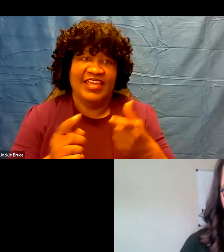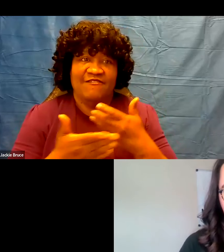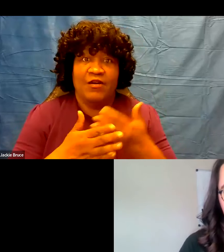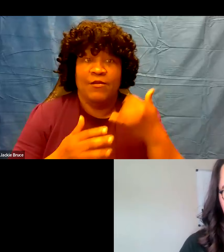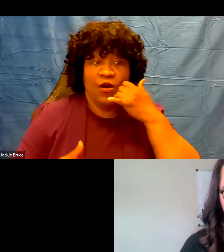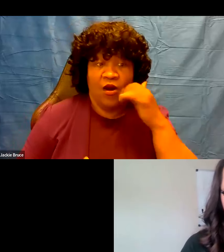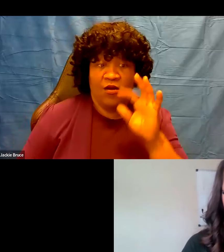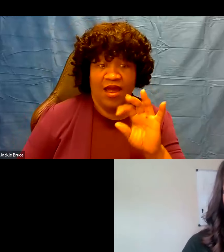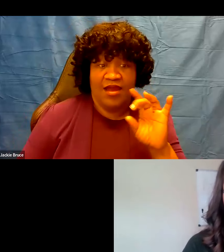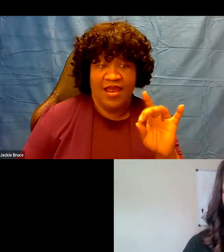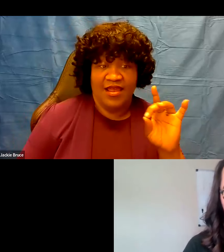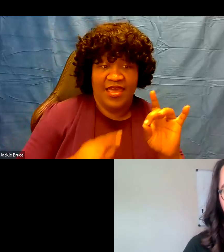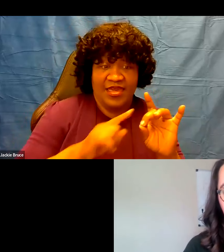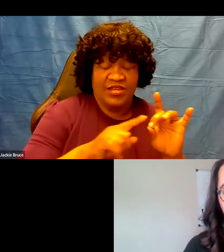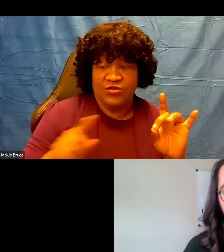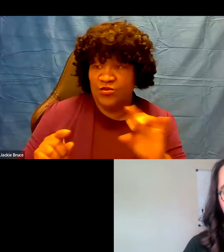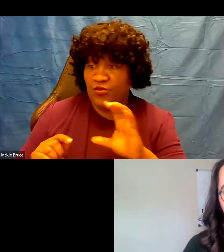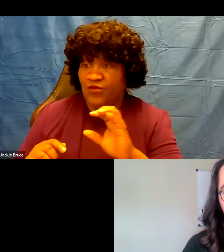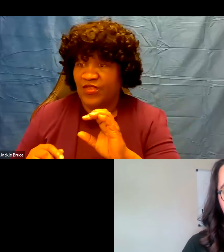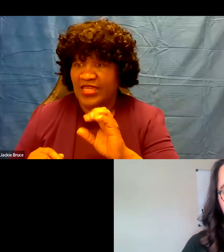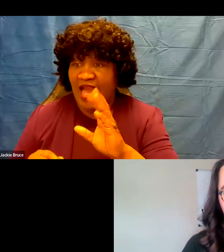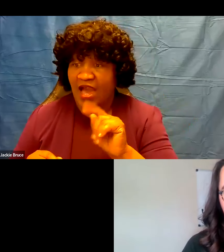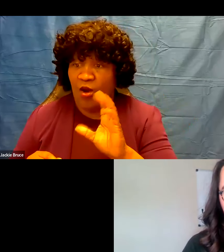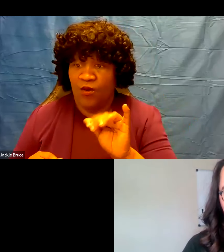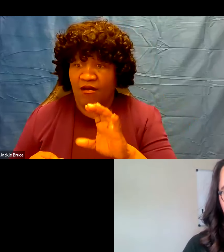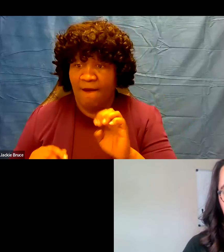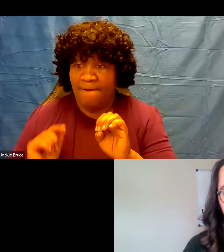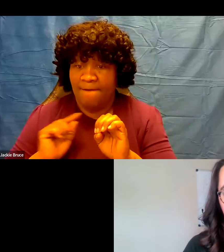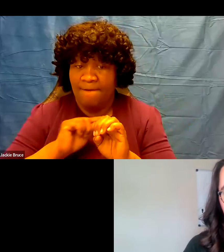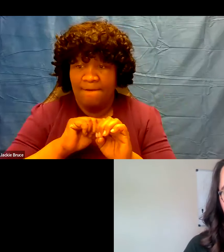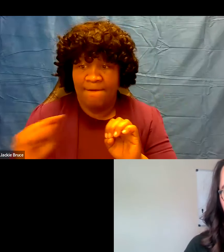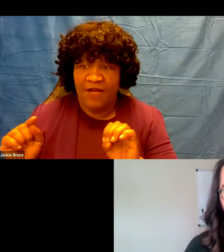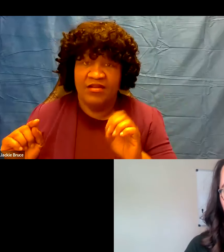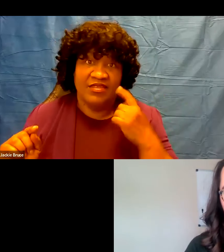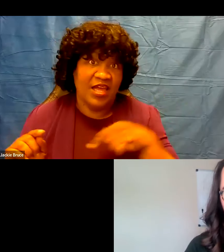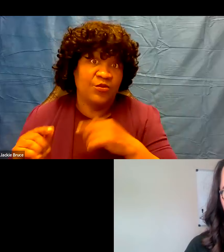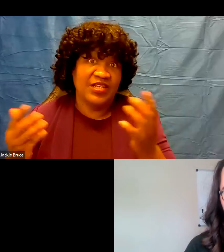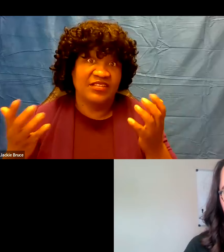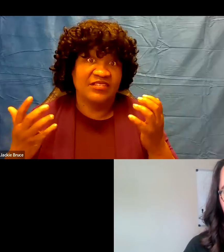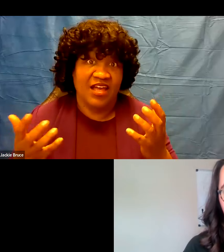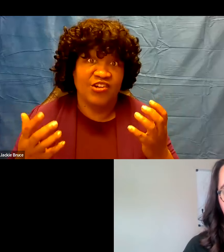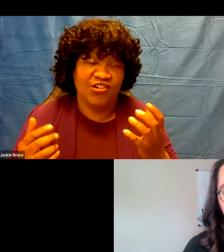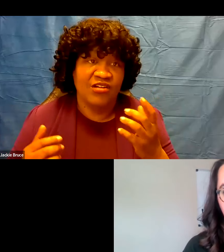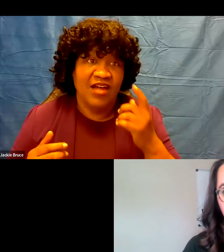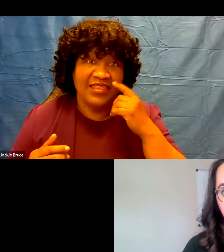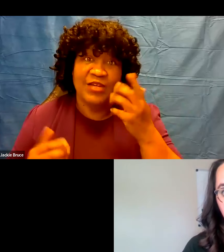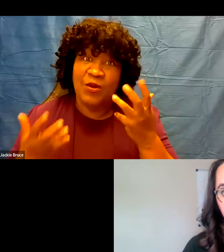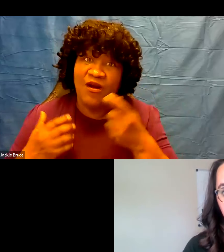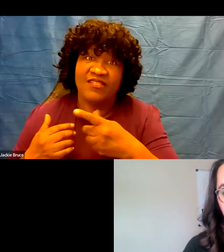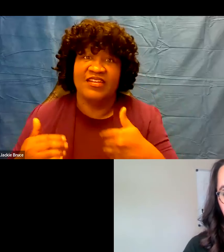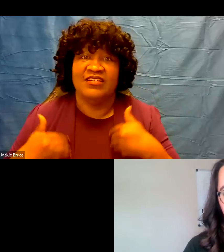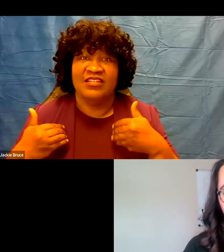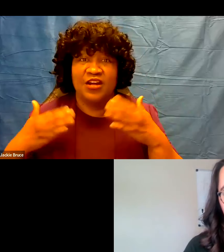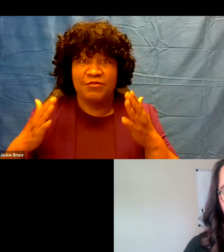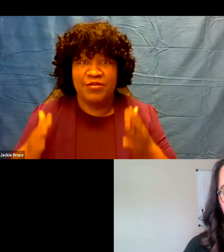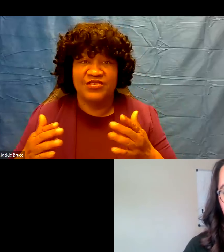to 988 to the outcome that I think we desire, which is this young person